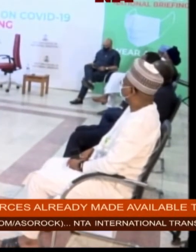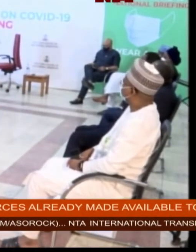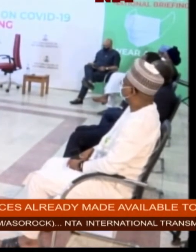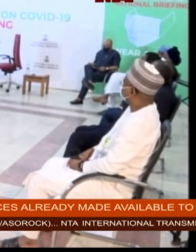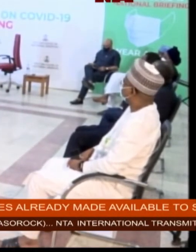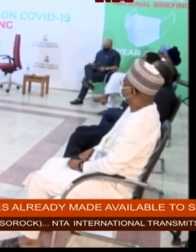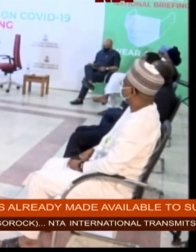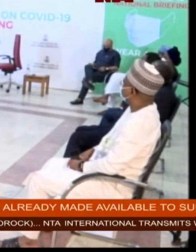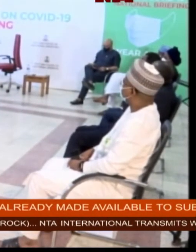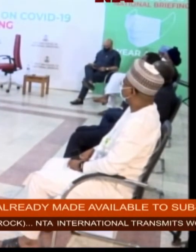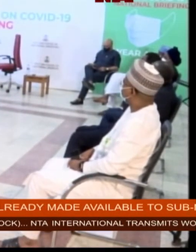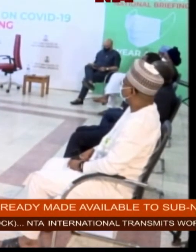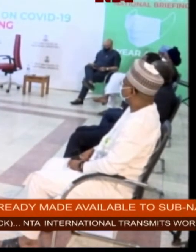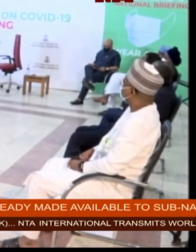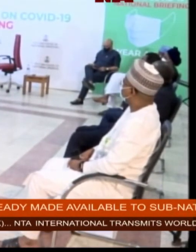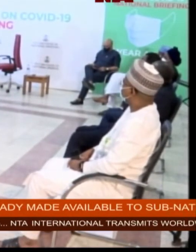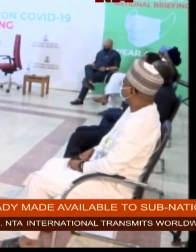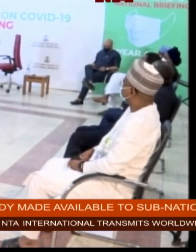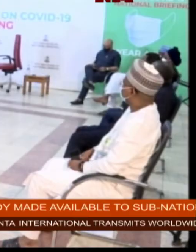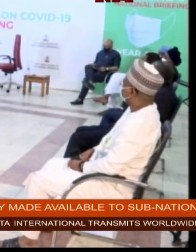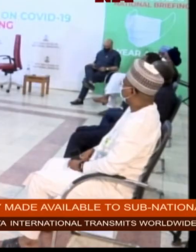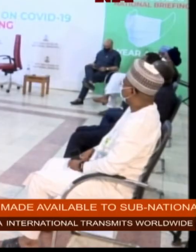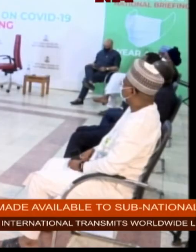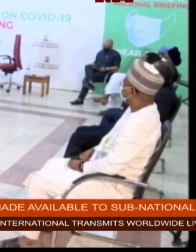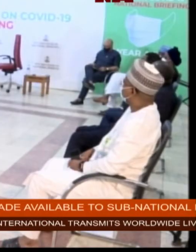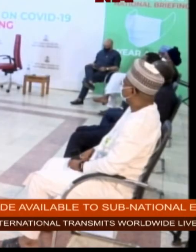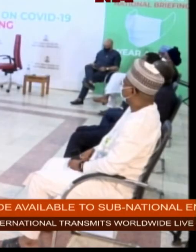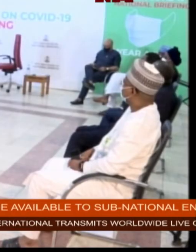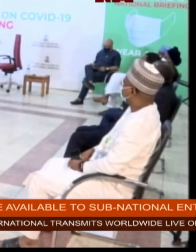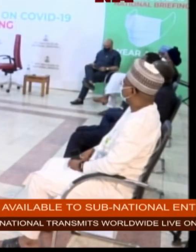Well, very difficult times, I'm telling you.